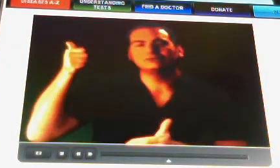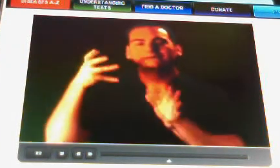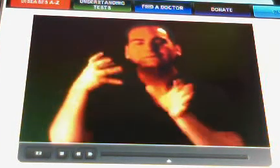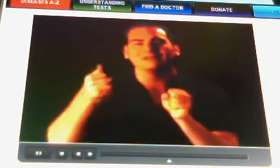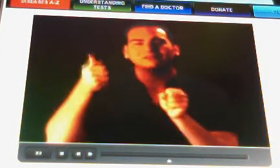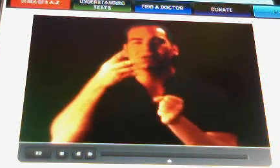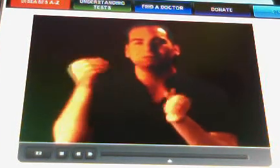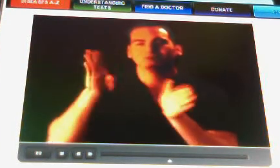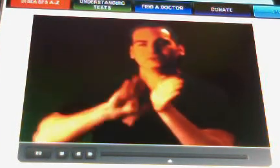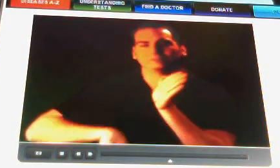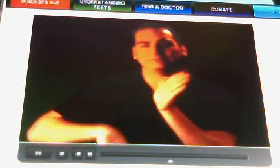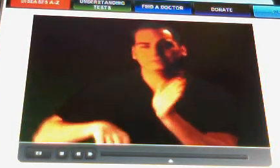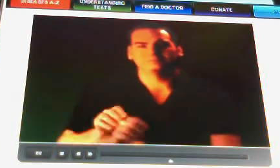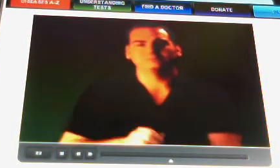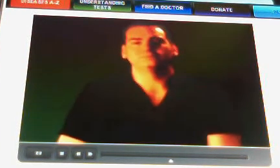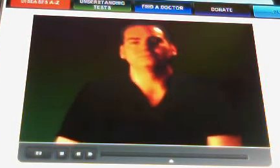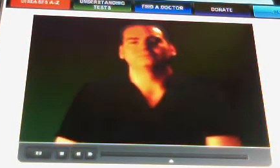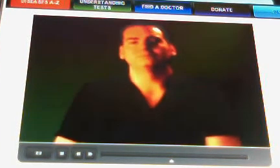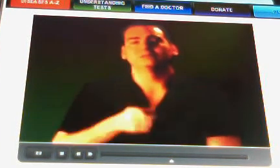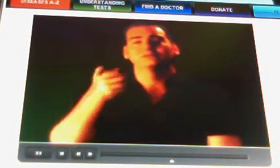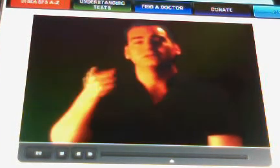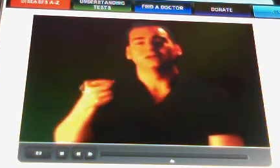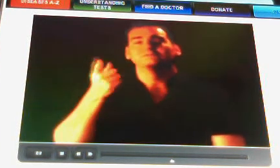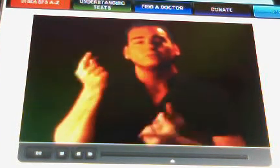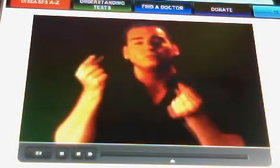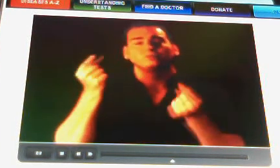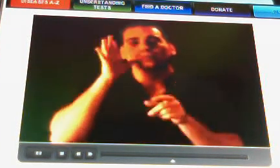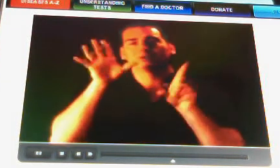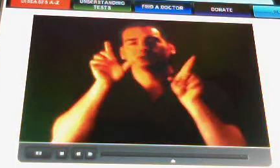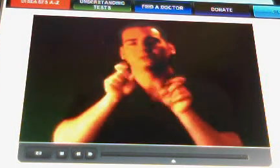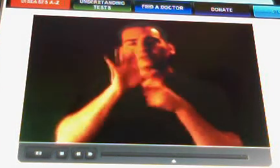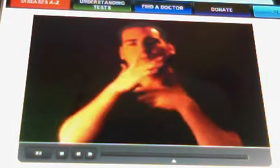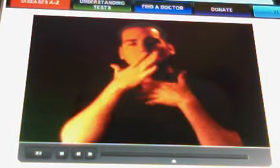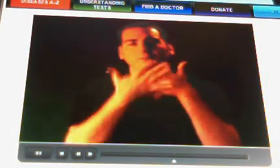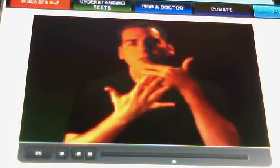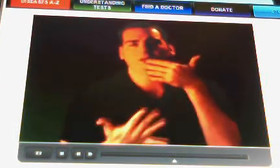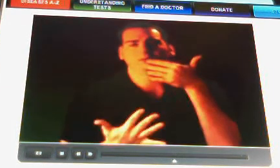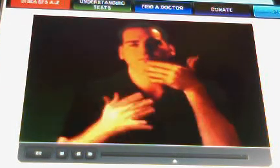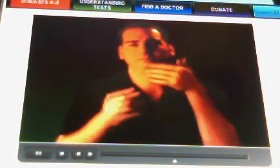One test is called the fasting plasma glucose test.